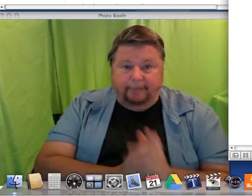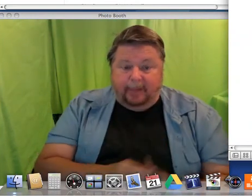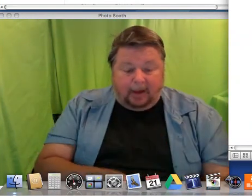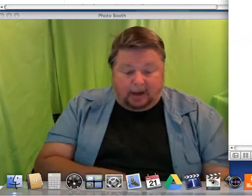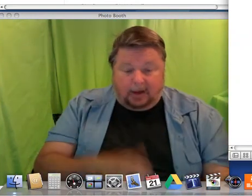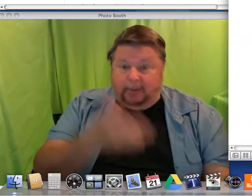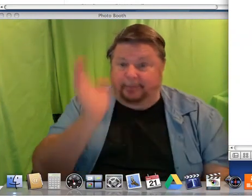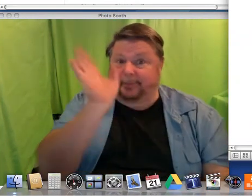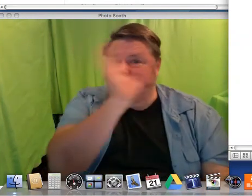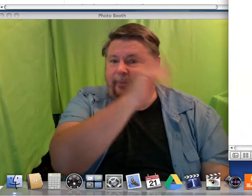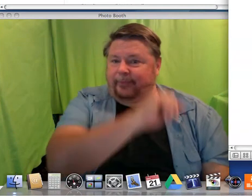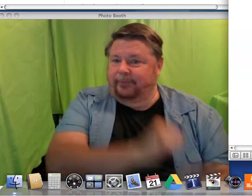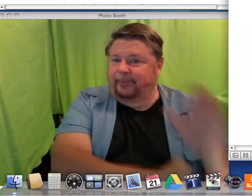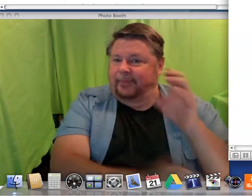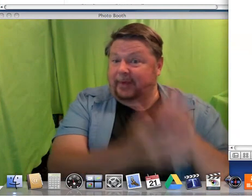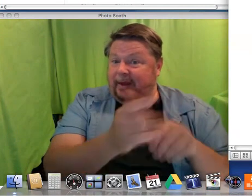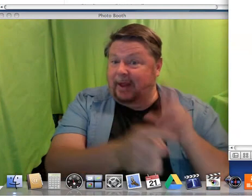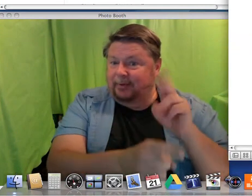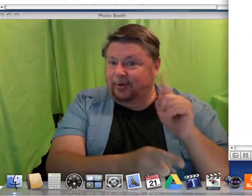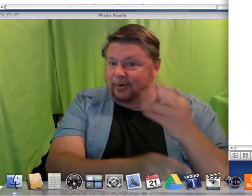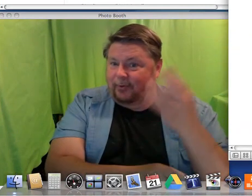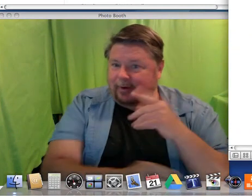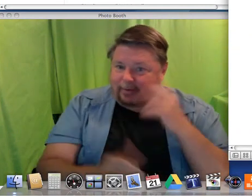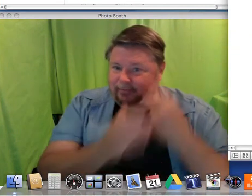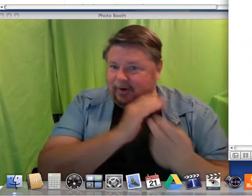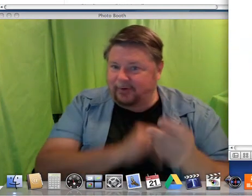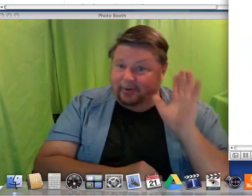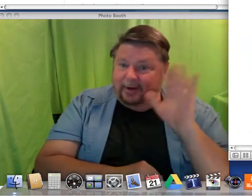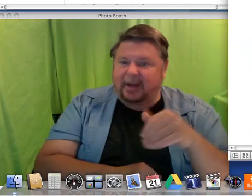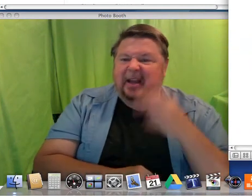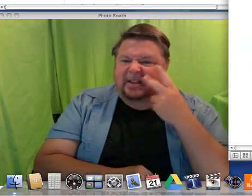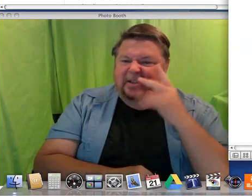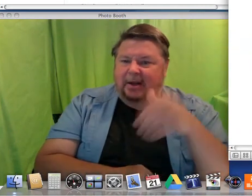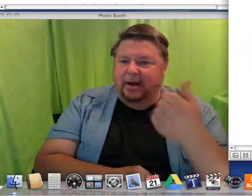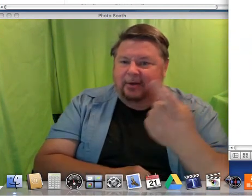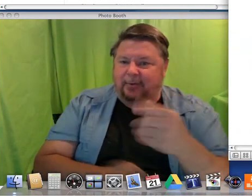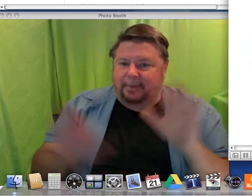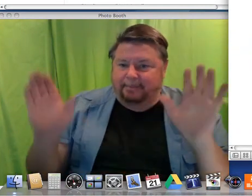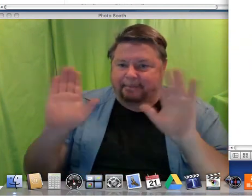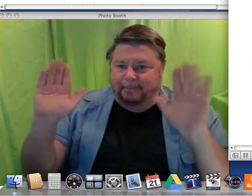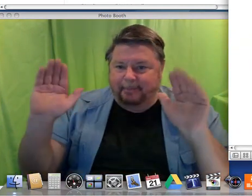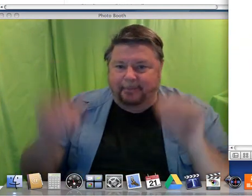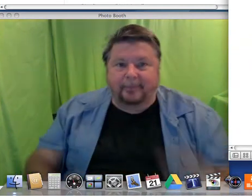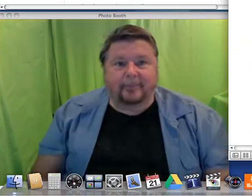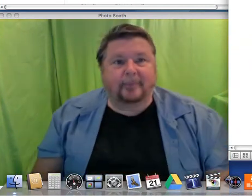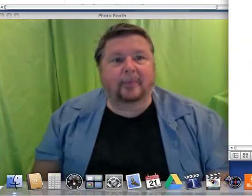That was Unit 4 preview. See you on the next one.